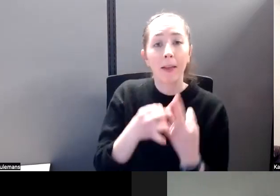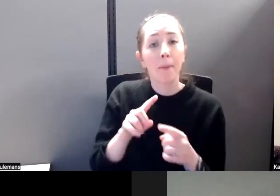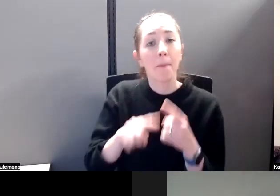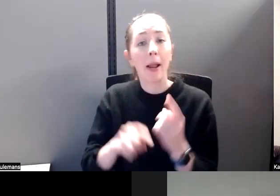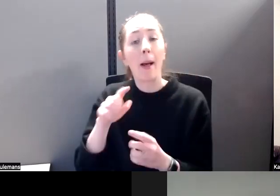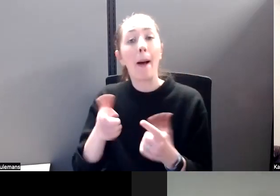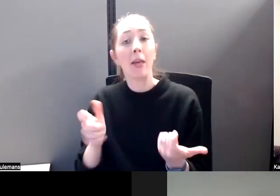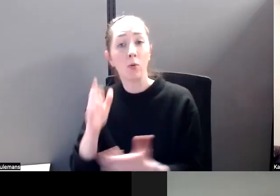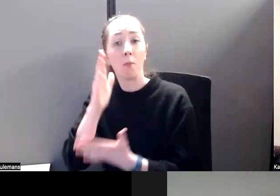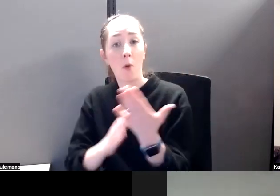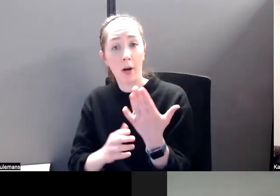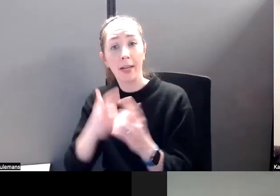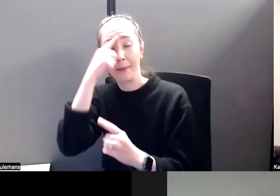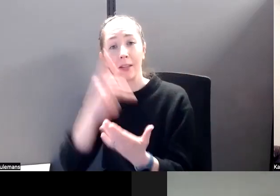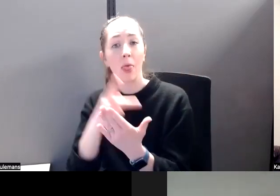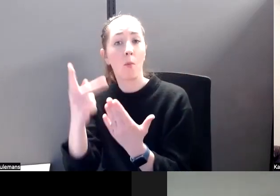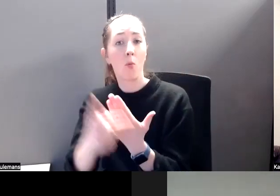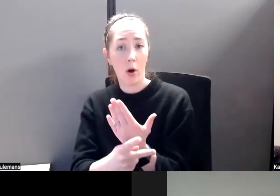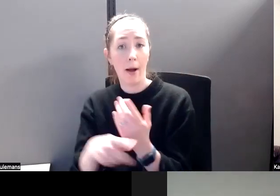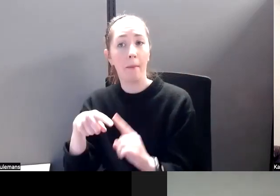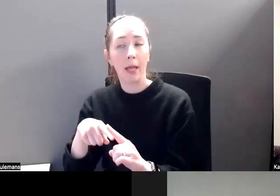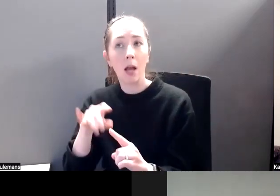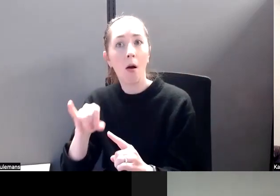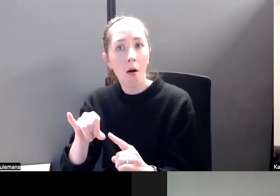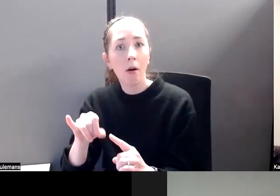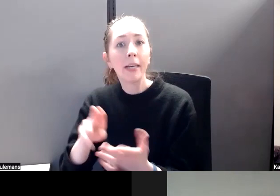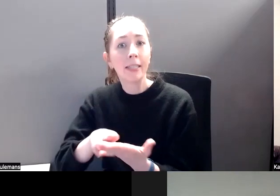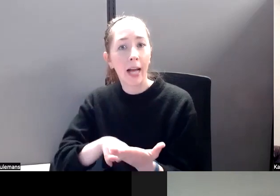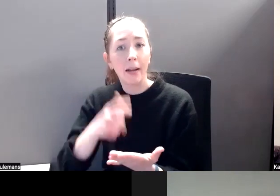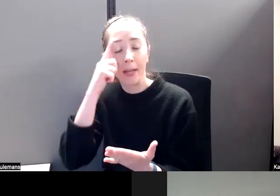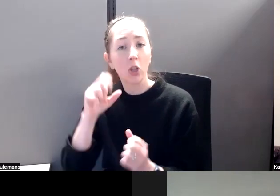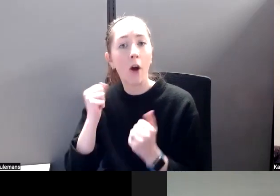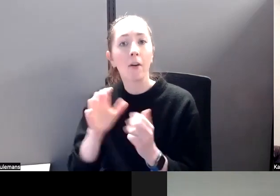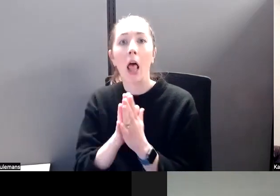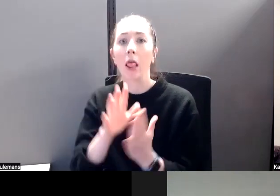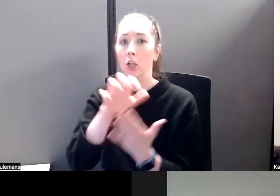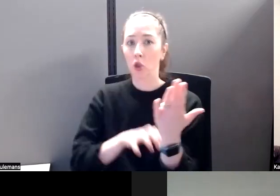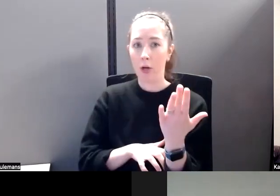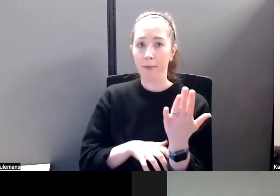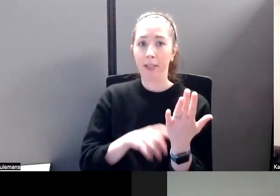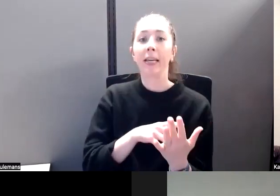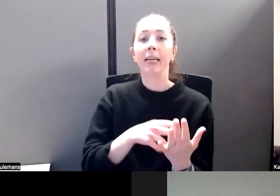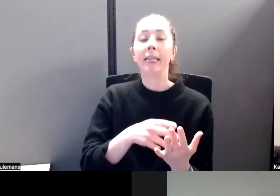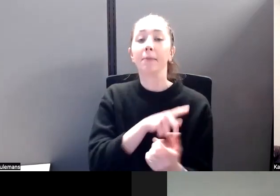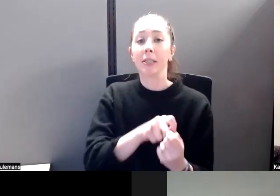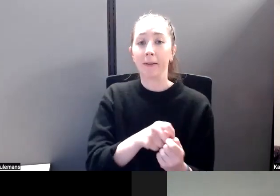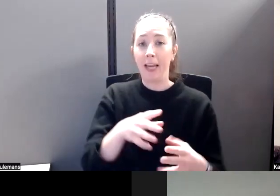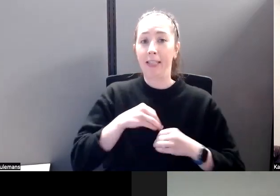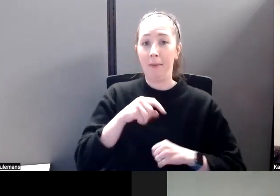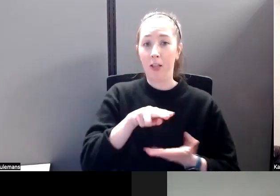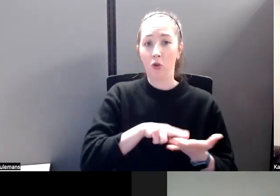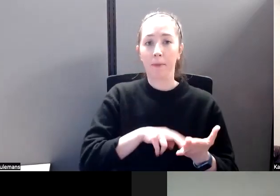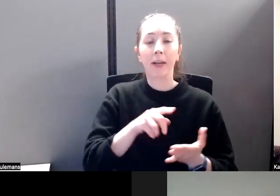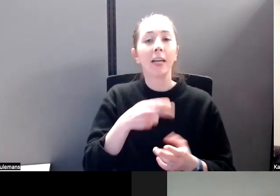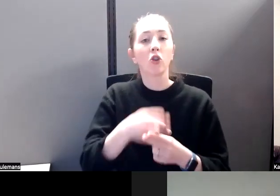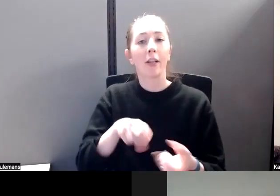of it was because of the program. That's why he signed on for it. He's offered a lot of scripts. He signed on this specifically for that. That's an ally.